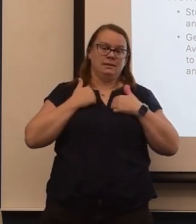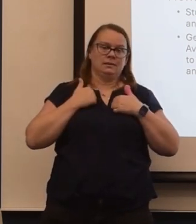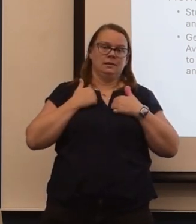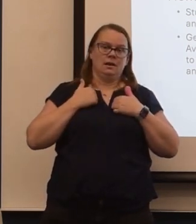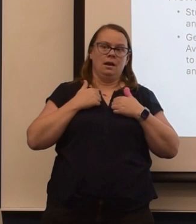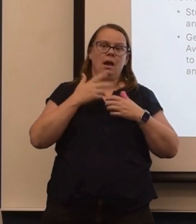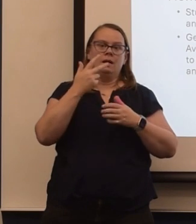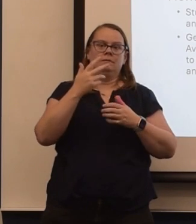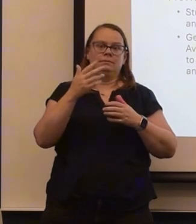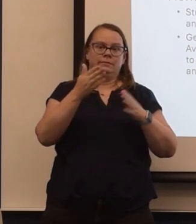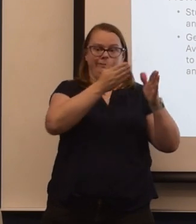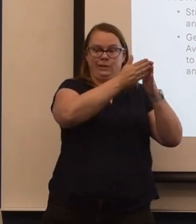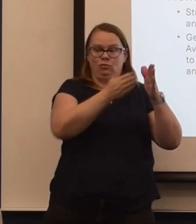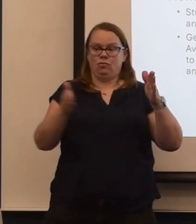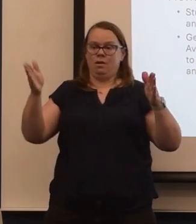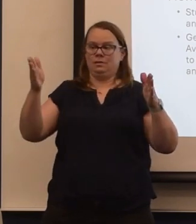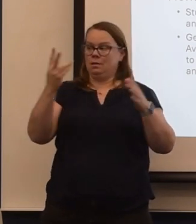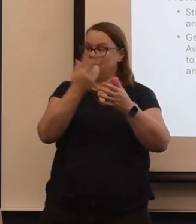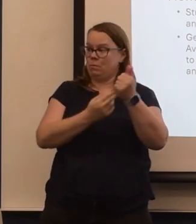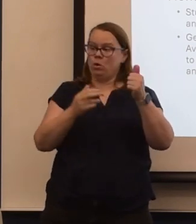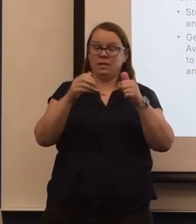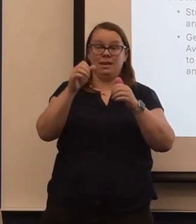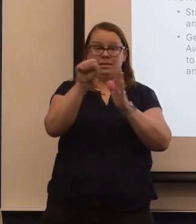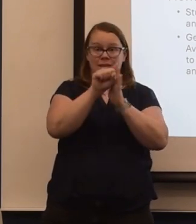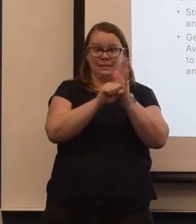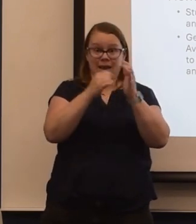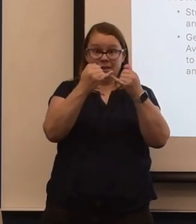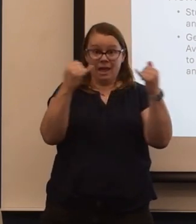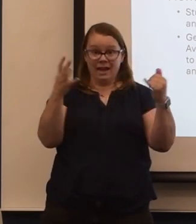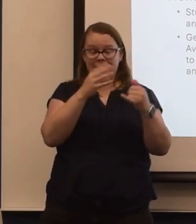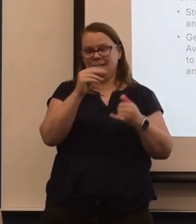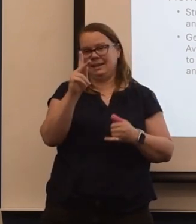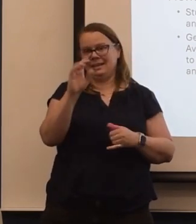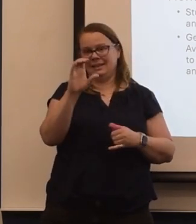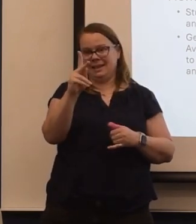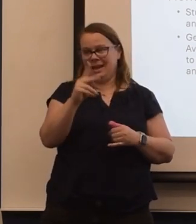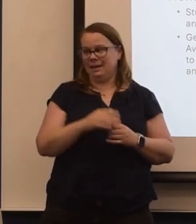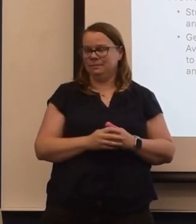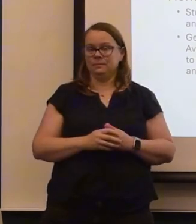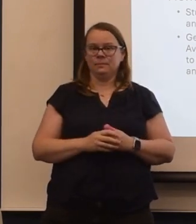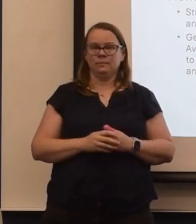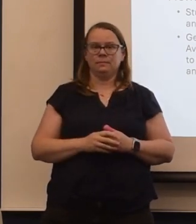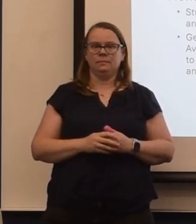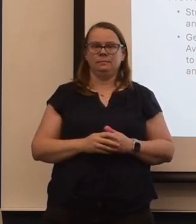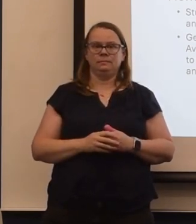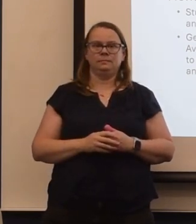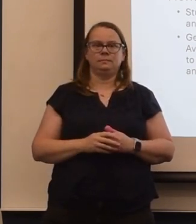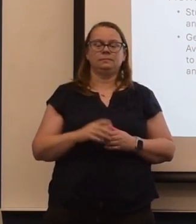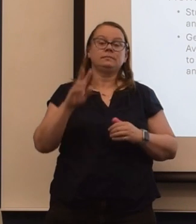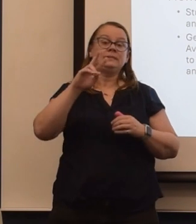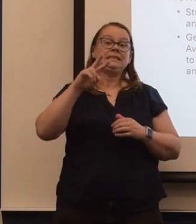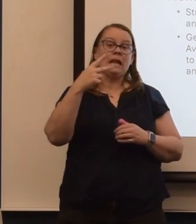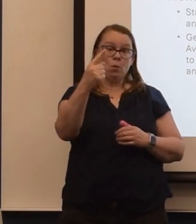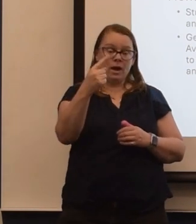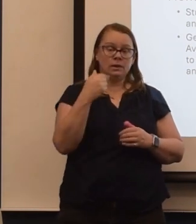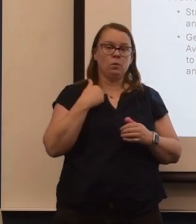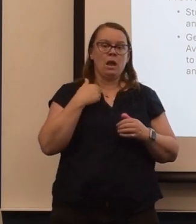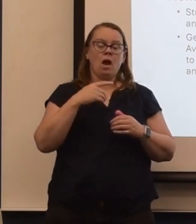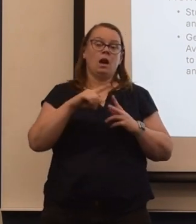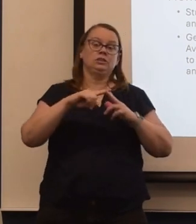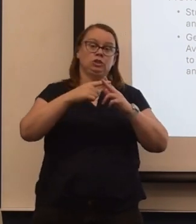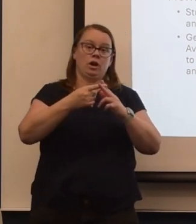across both the state line and across KCK all the way to Independence. The second one, which we are just